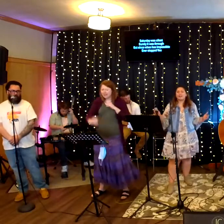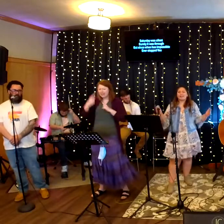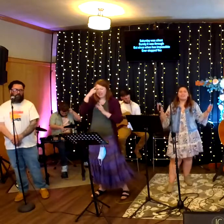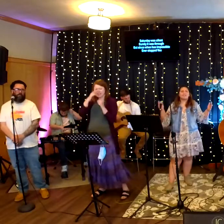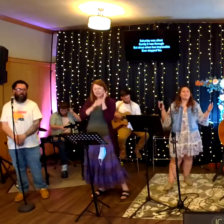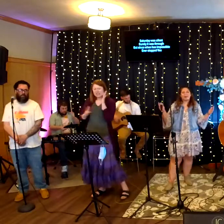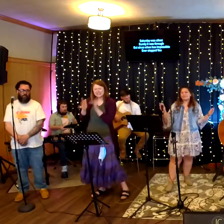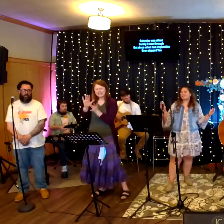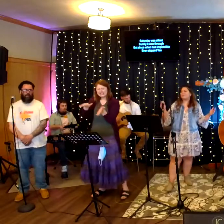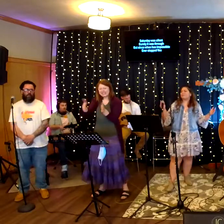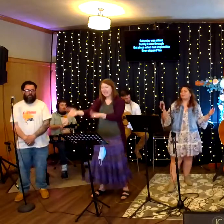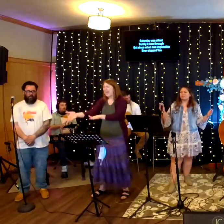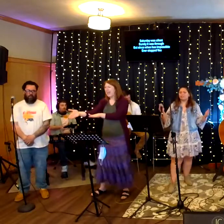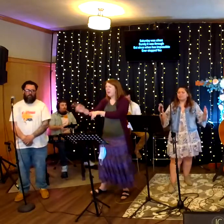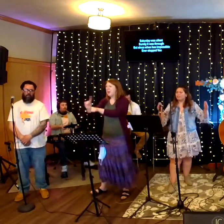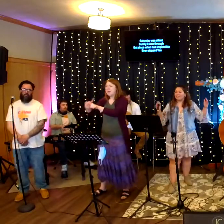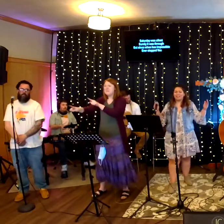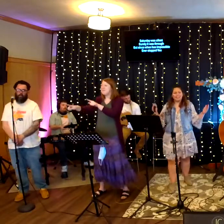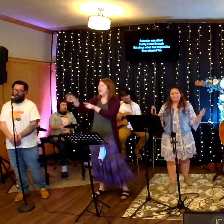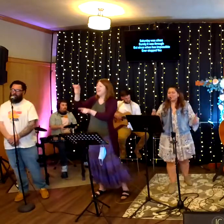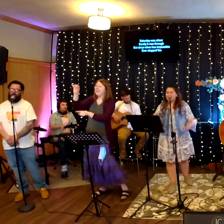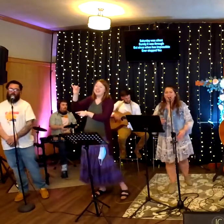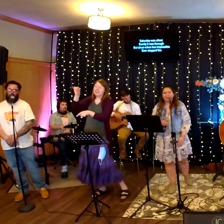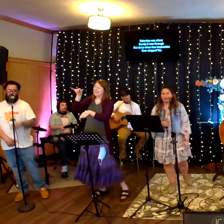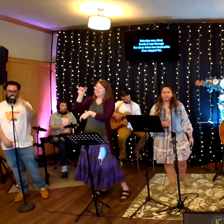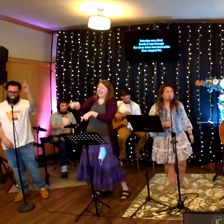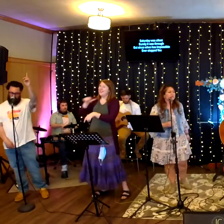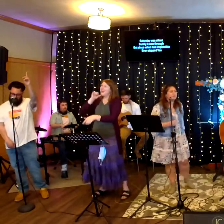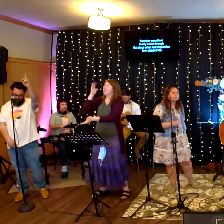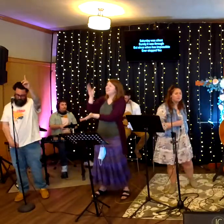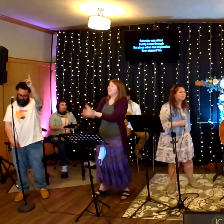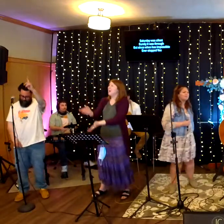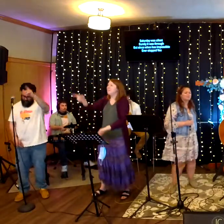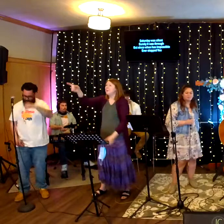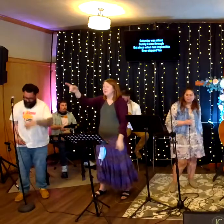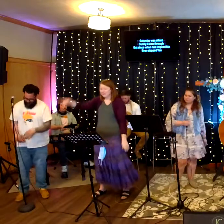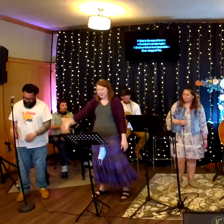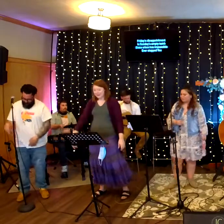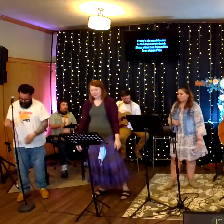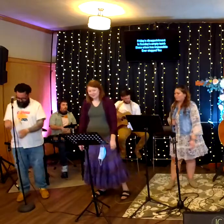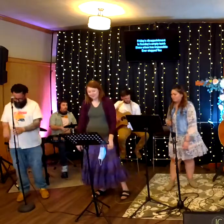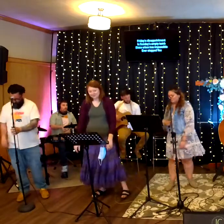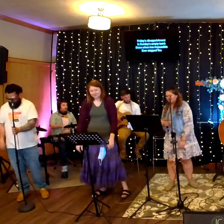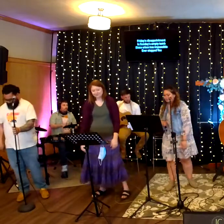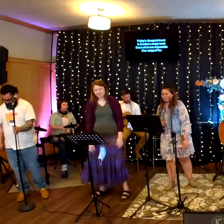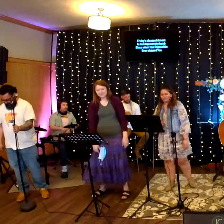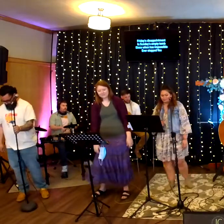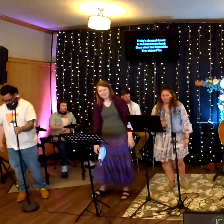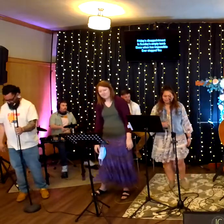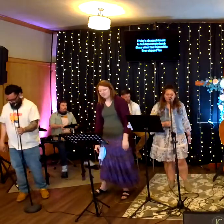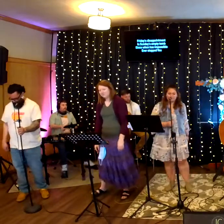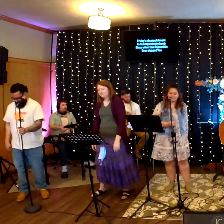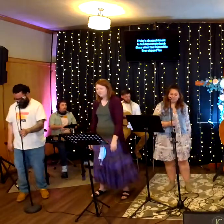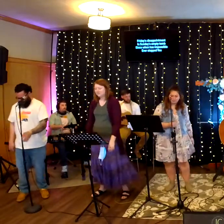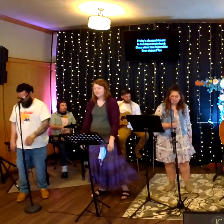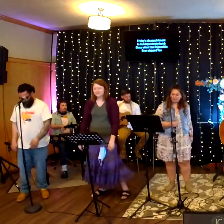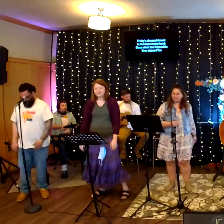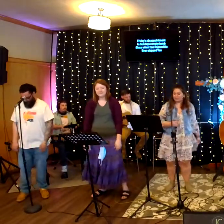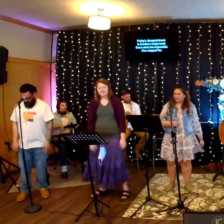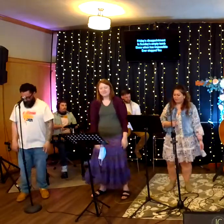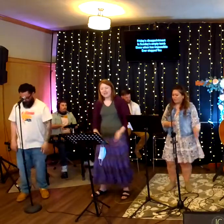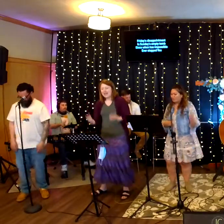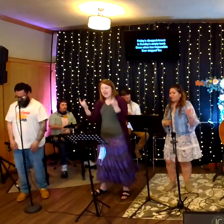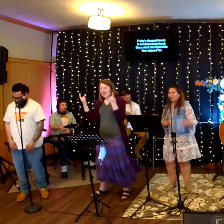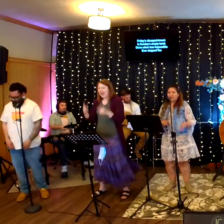Since when has impossible ever stopped to?